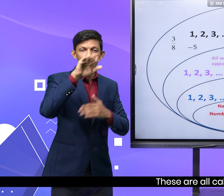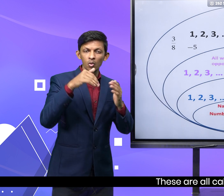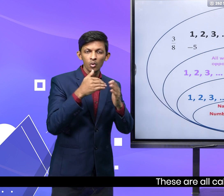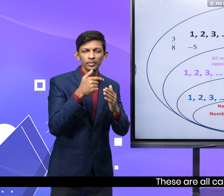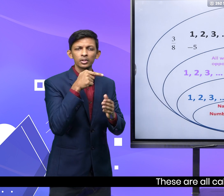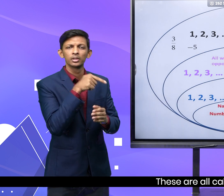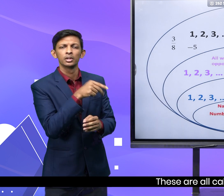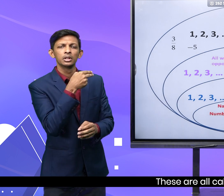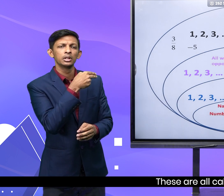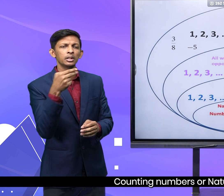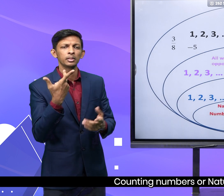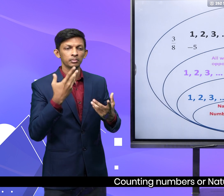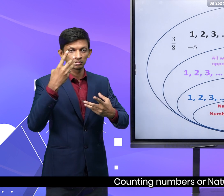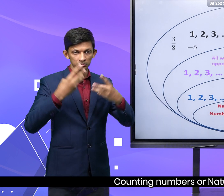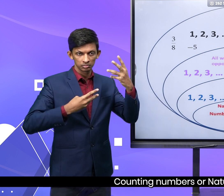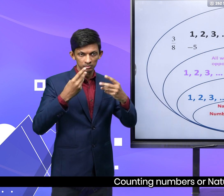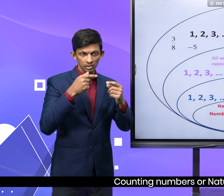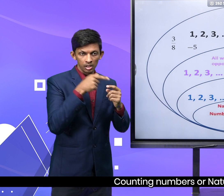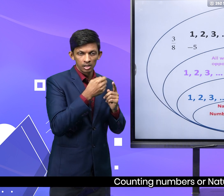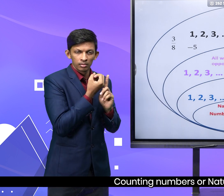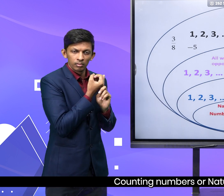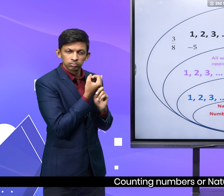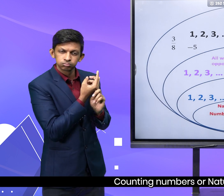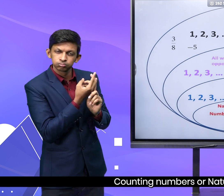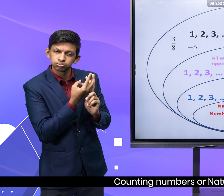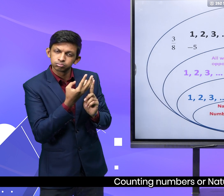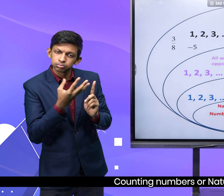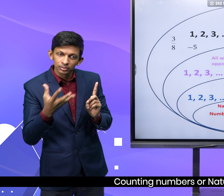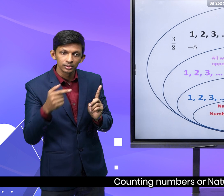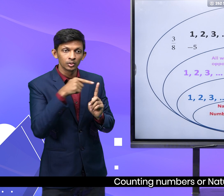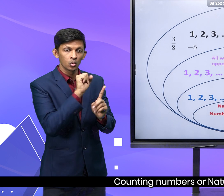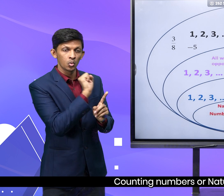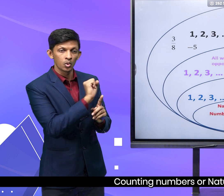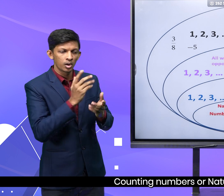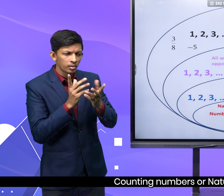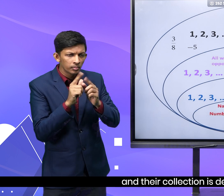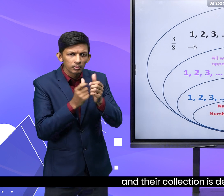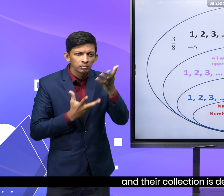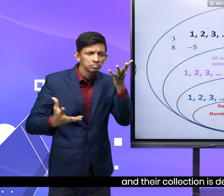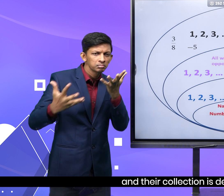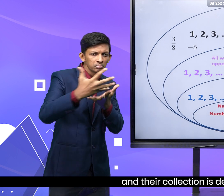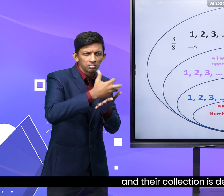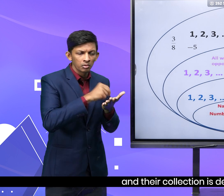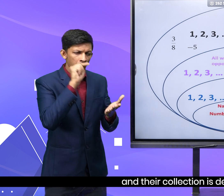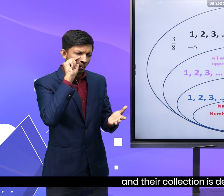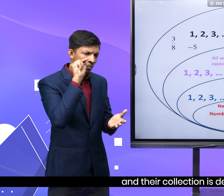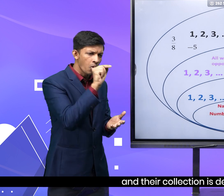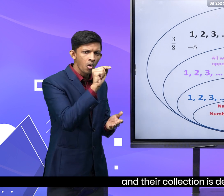These are all called counting numbers or natural numbers, and their collection is denoted by